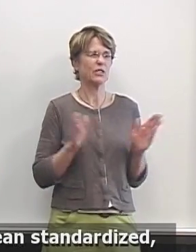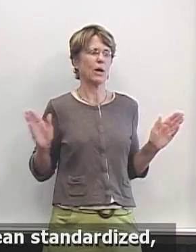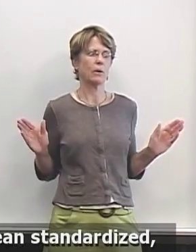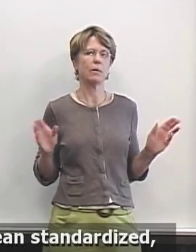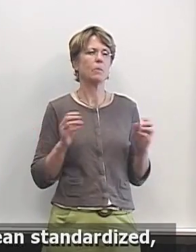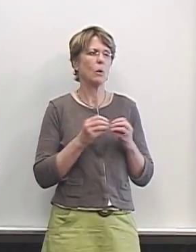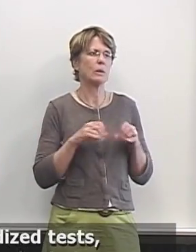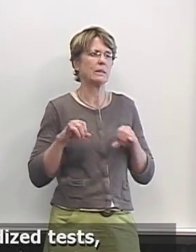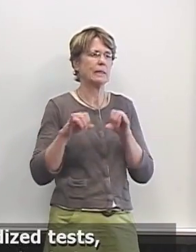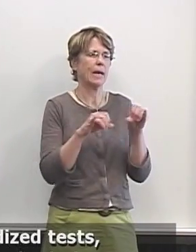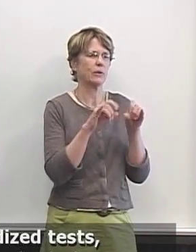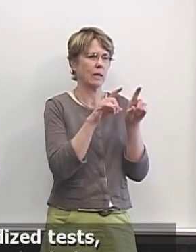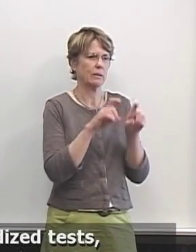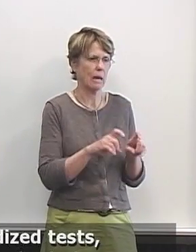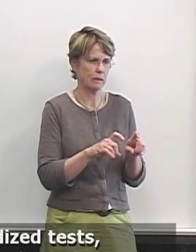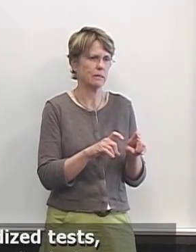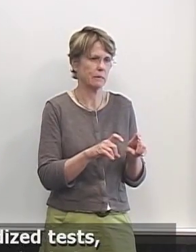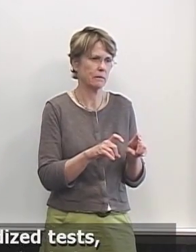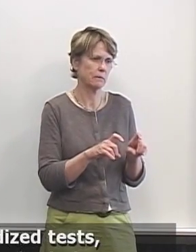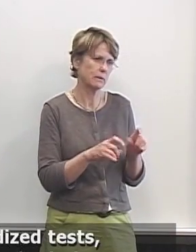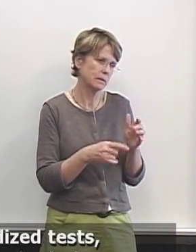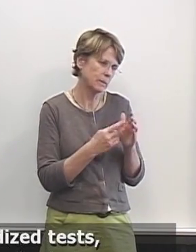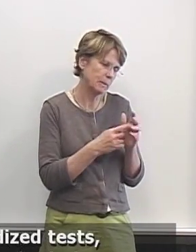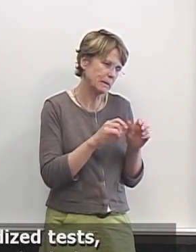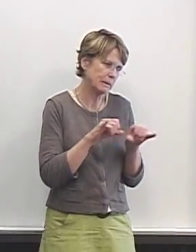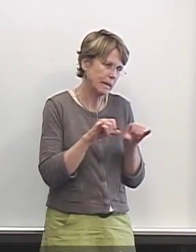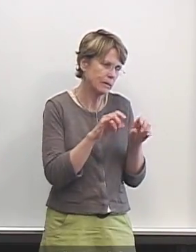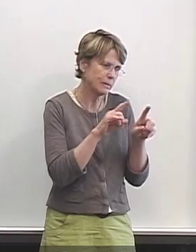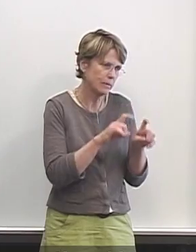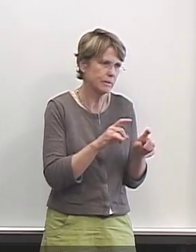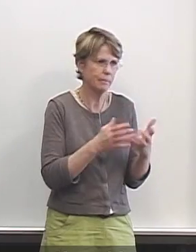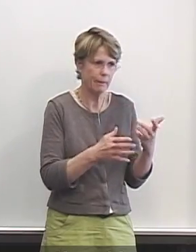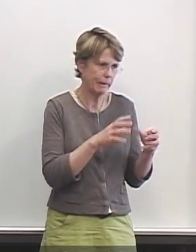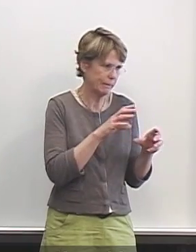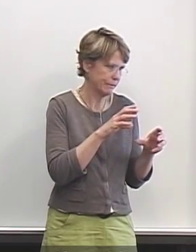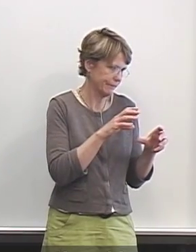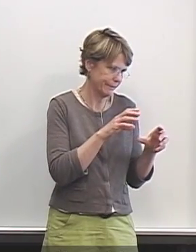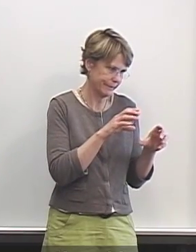in some cases standardized tests, whether they're in-house or